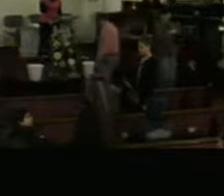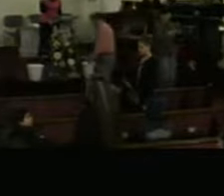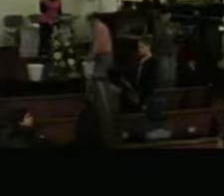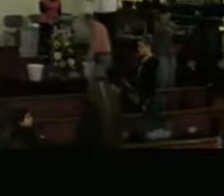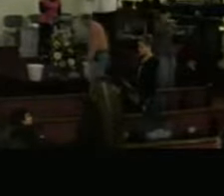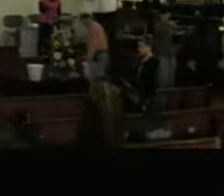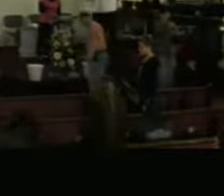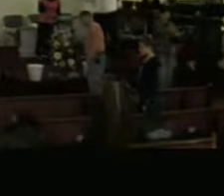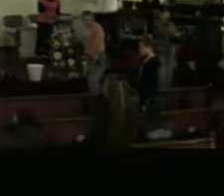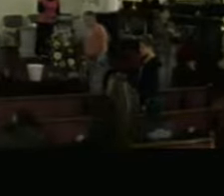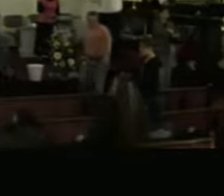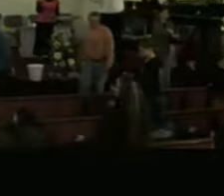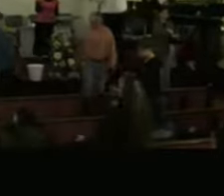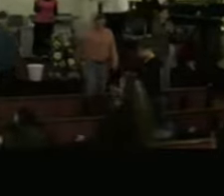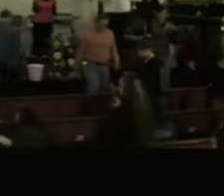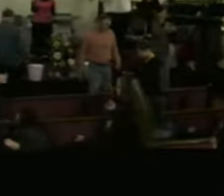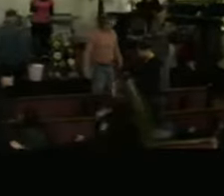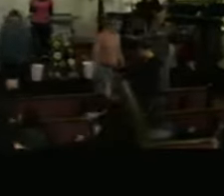like you.